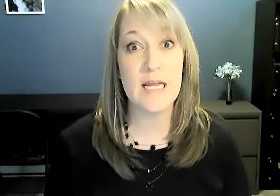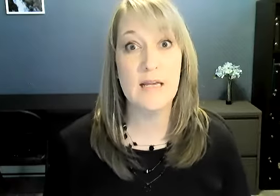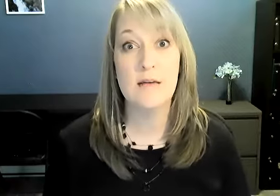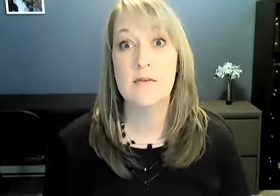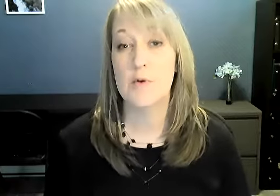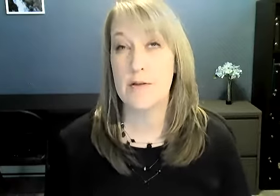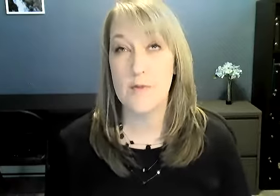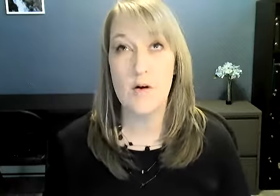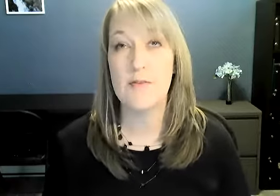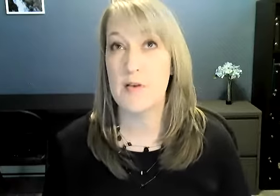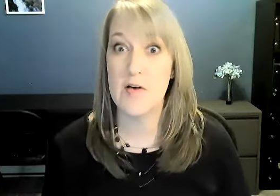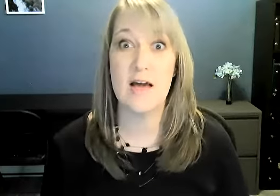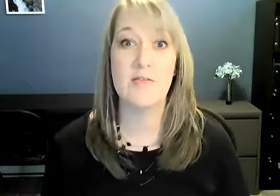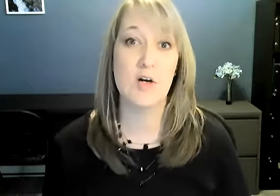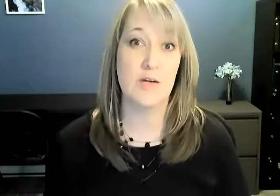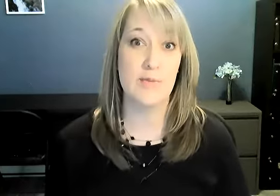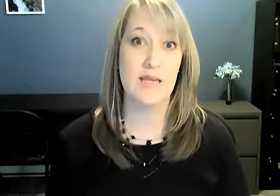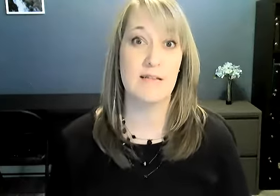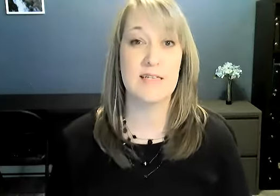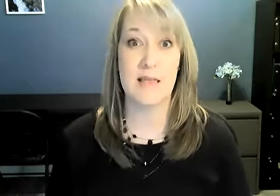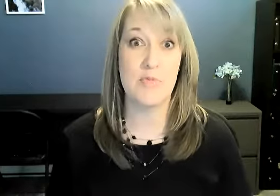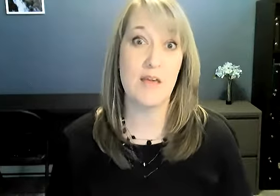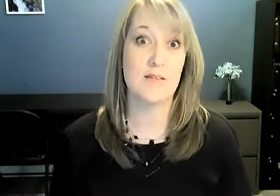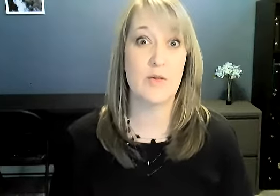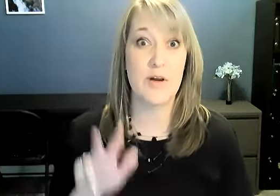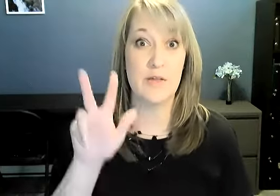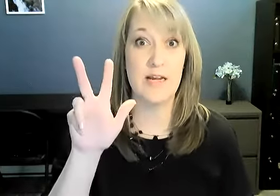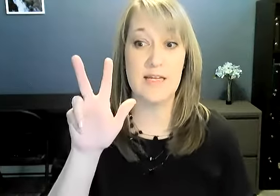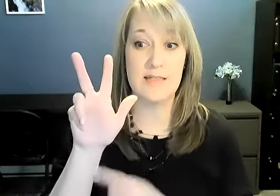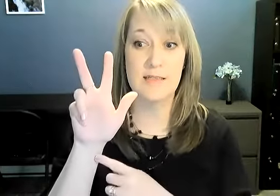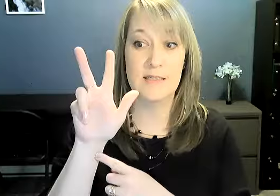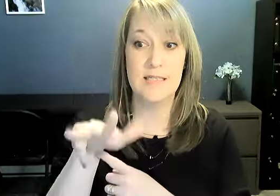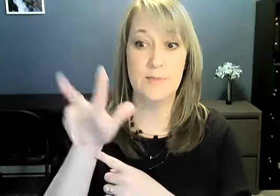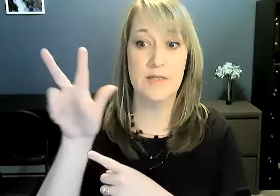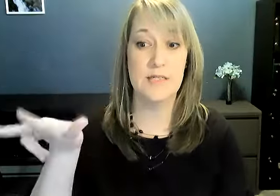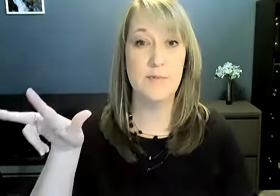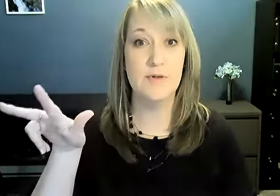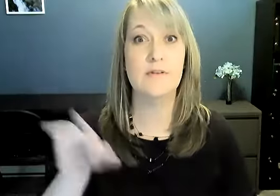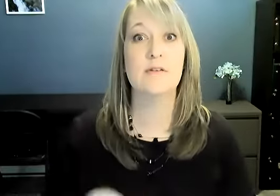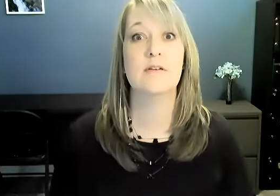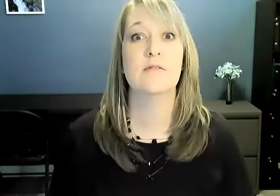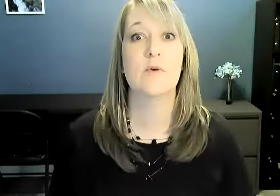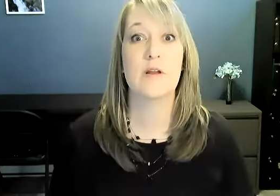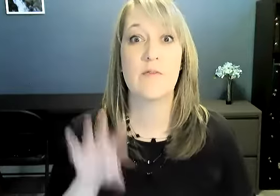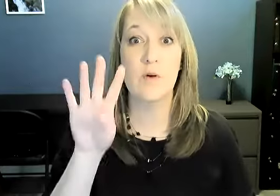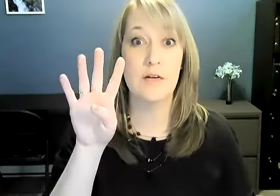33, 44, 55 are all going to be the same thing. So 33 is dip, dip. 44,